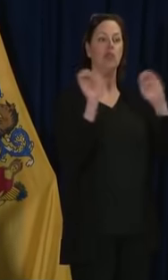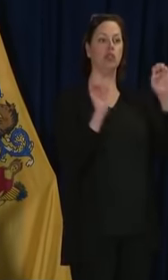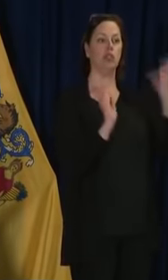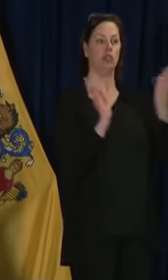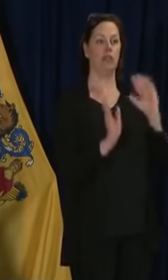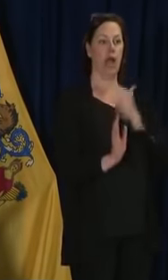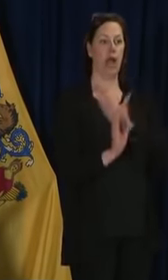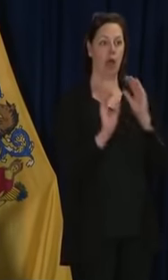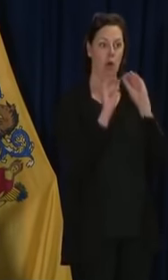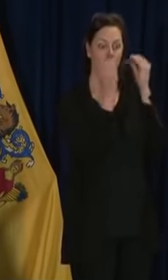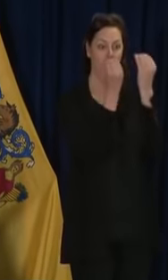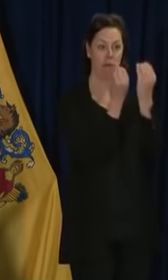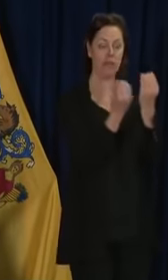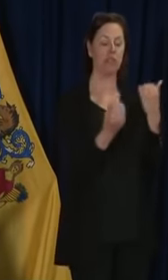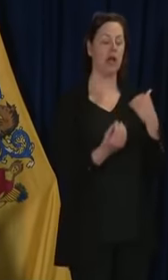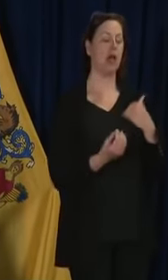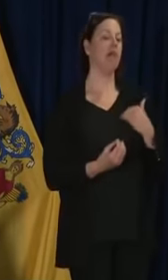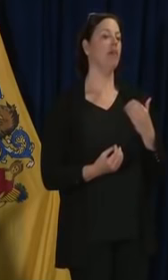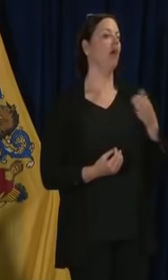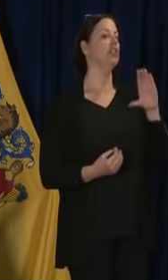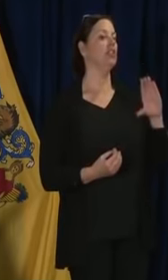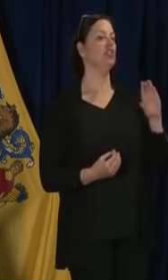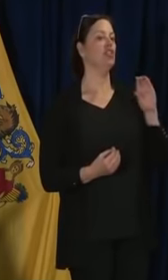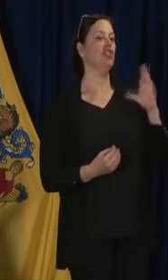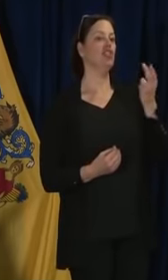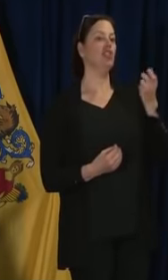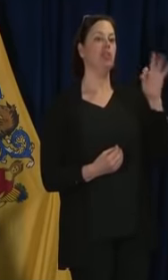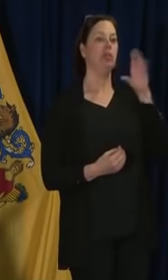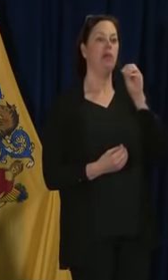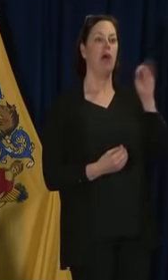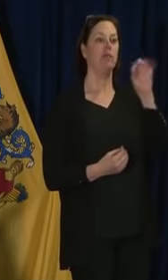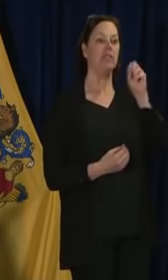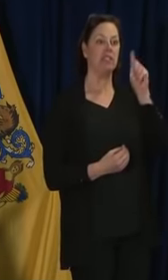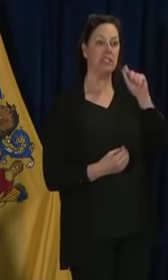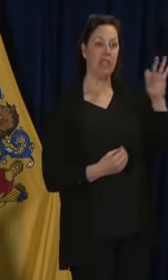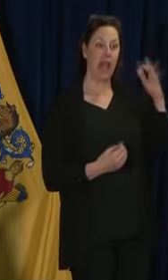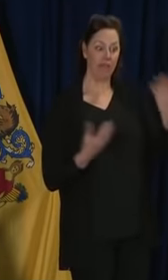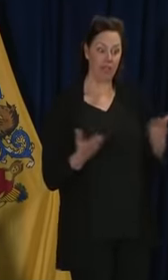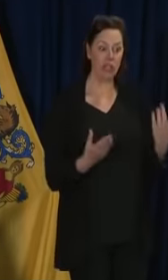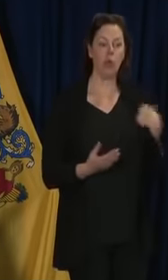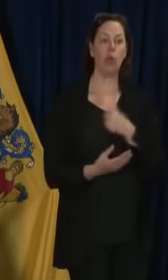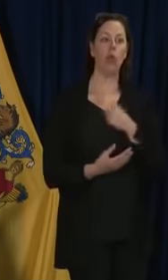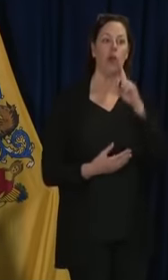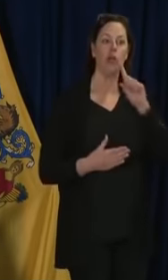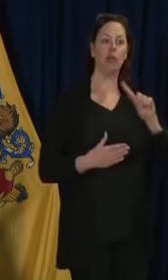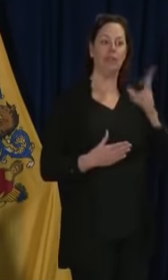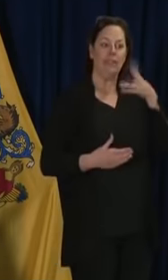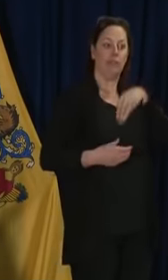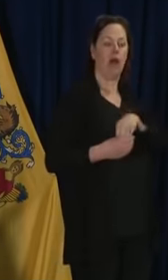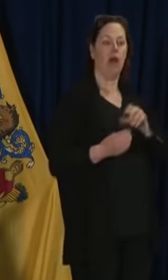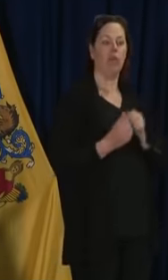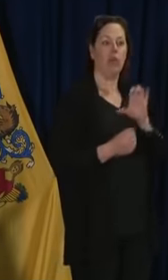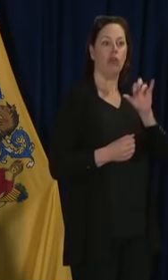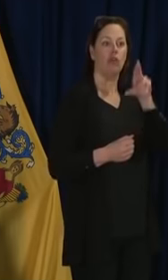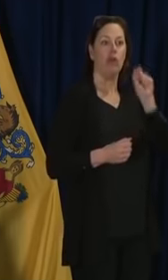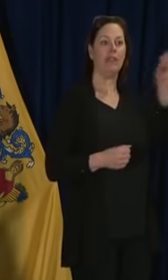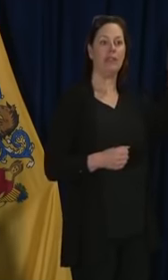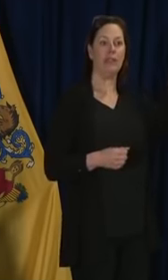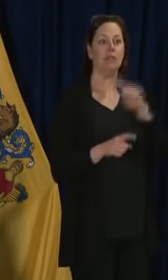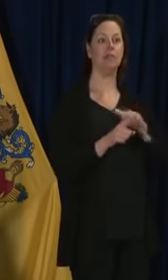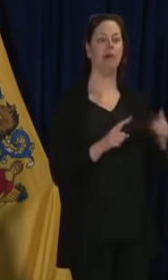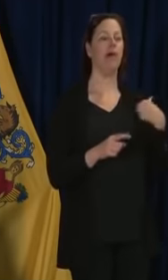is with us. We're blessed with an extraordinary team, and we enter this crisis with extraordinary assets, including an incredible healthcare